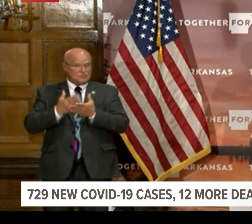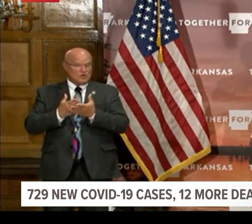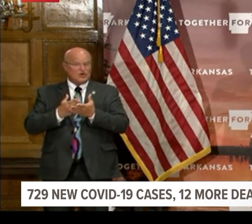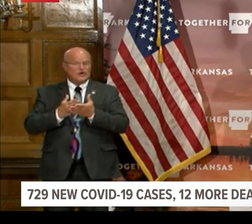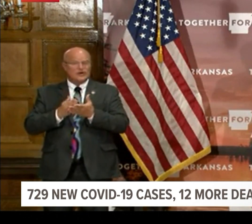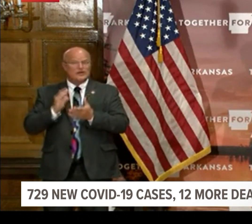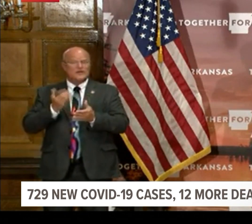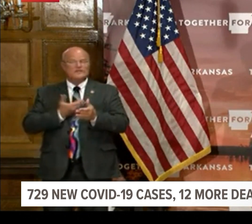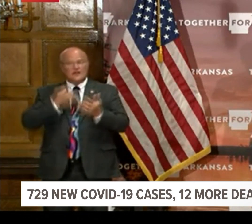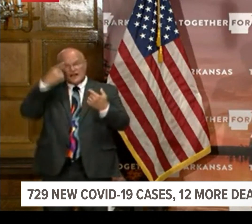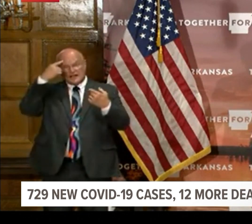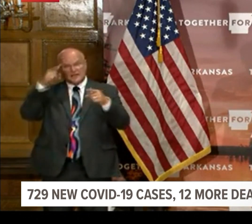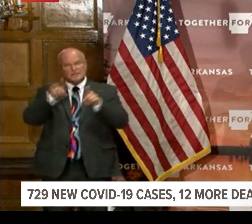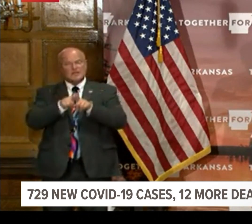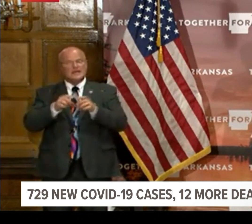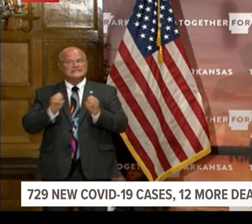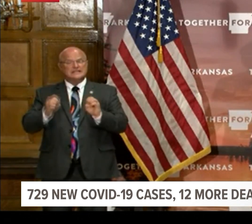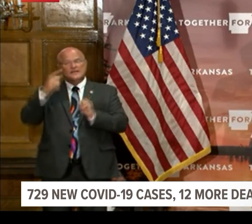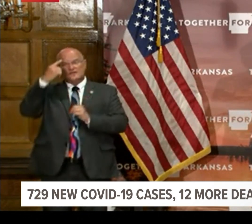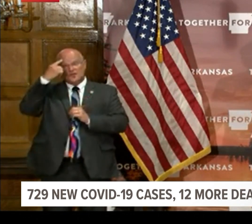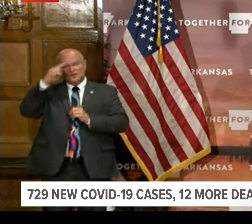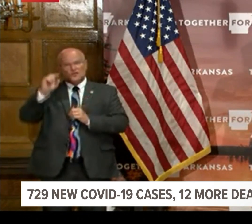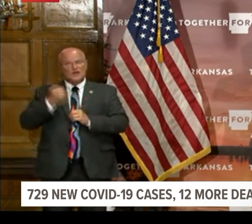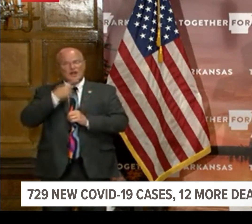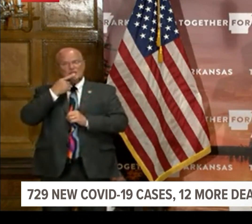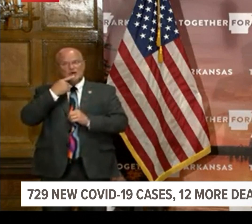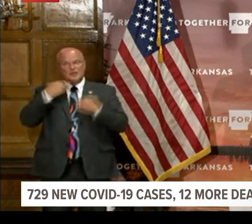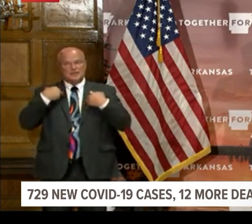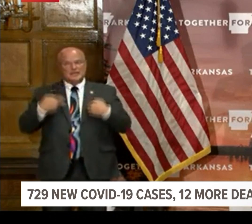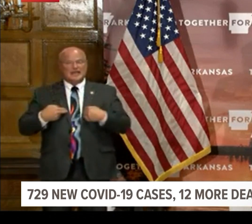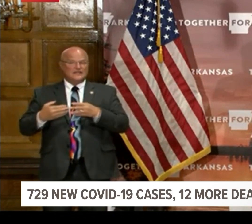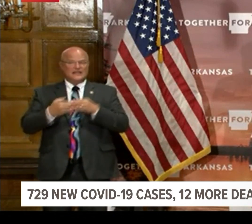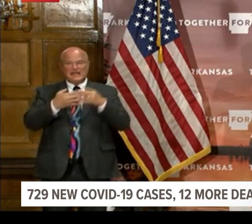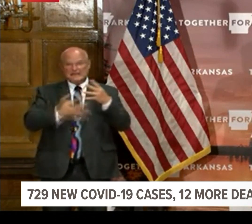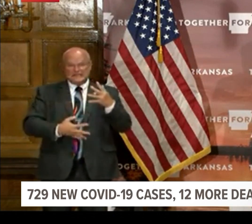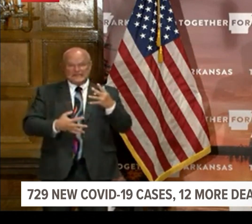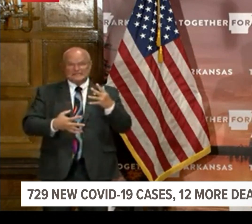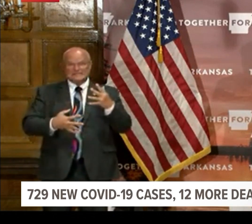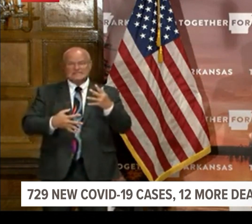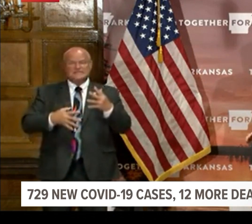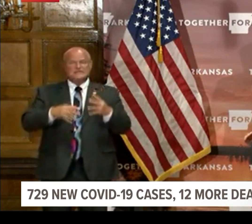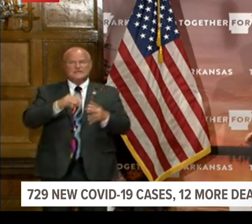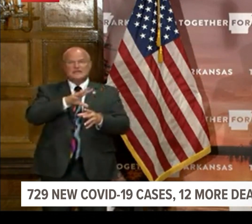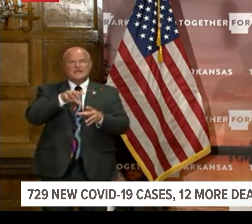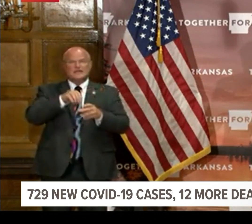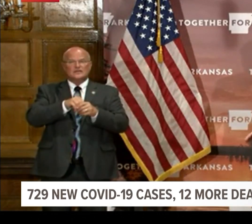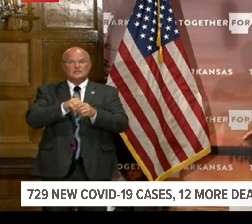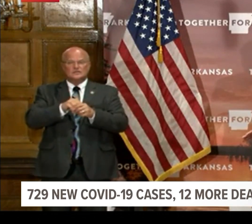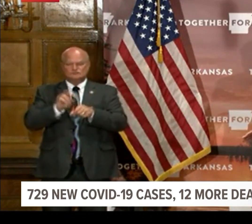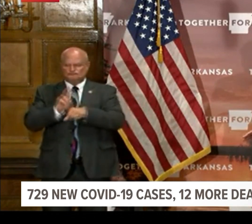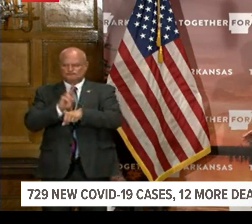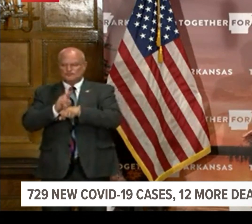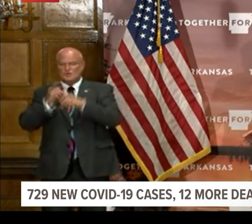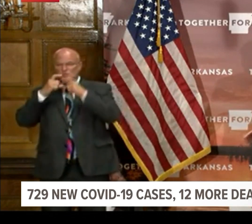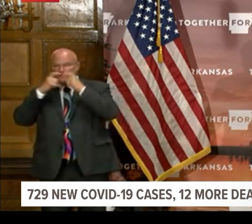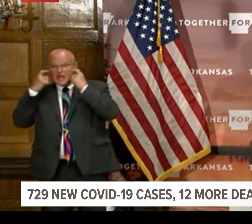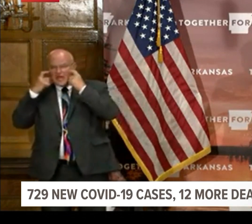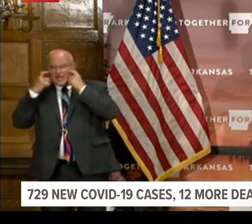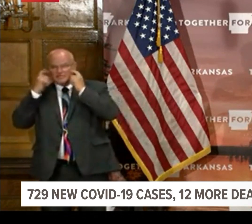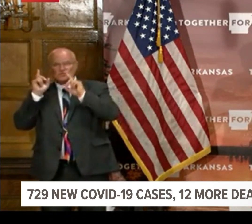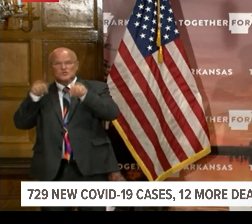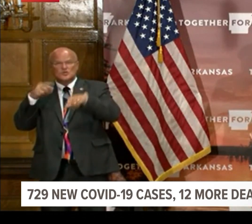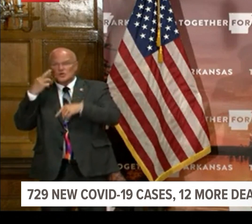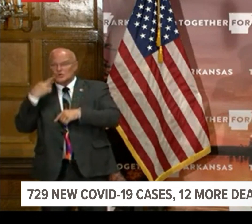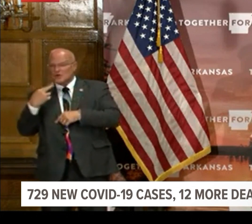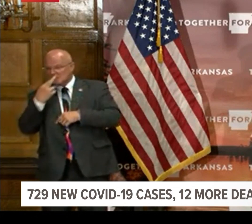of our compliance efforts for our public health guidelines, including the wearing of masks in restaurants